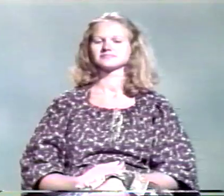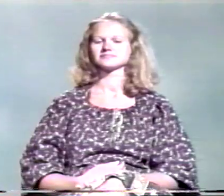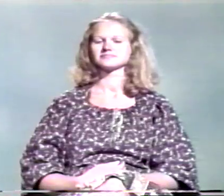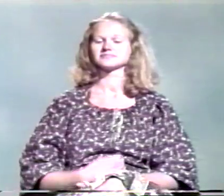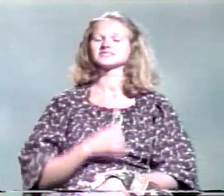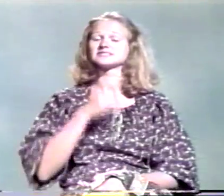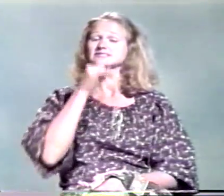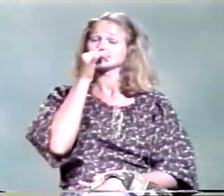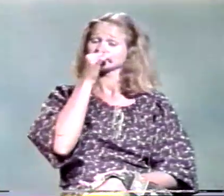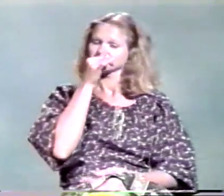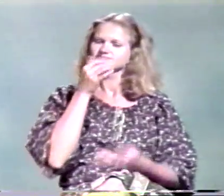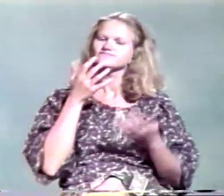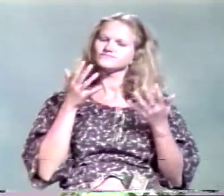face.